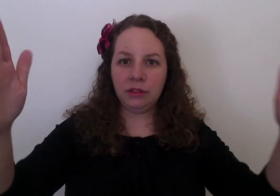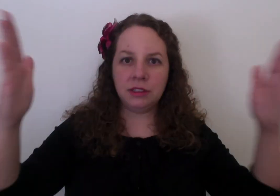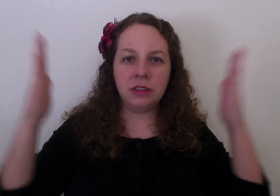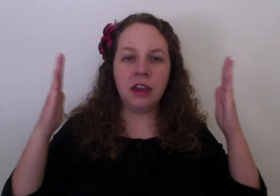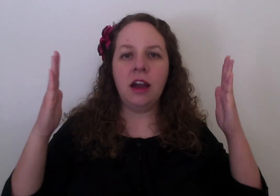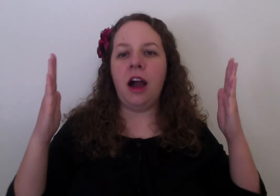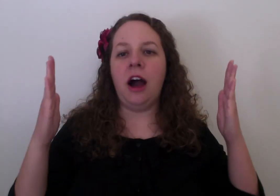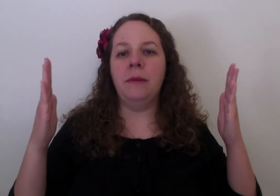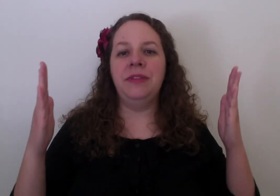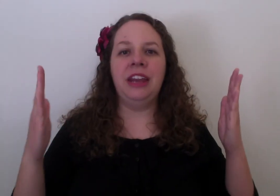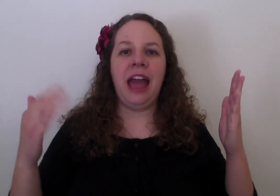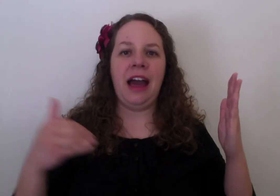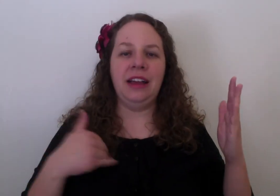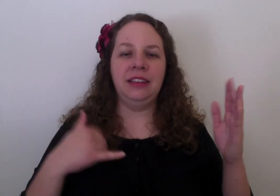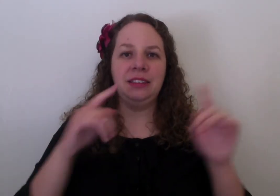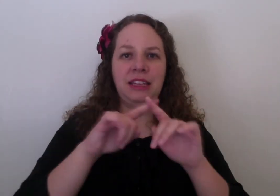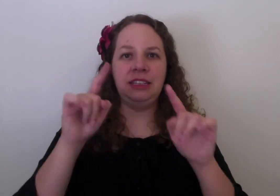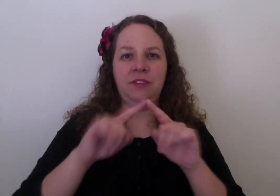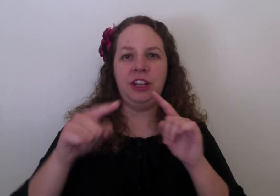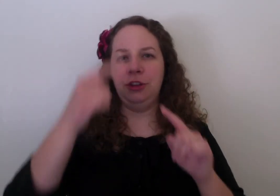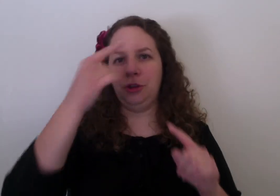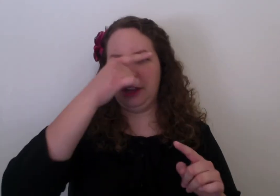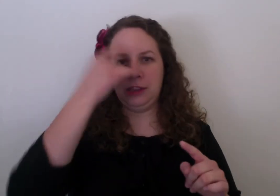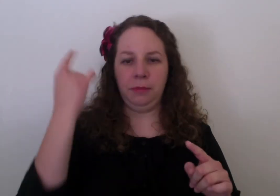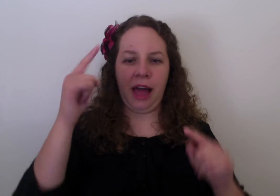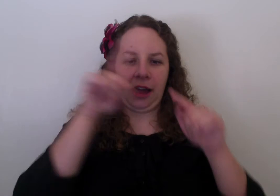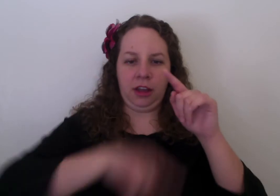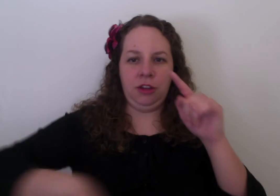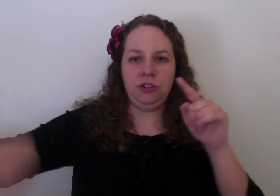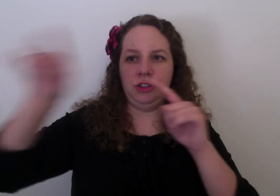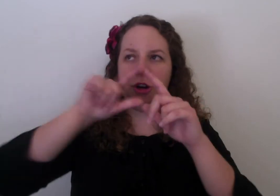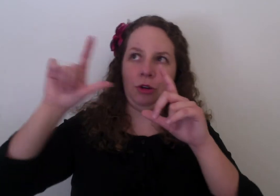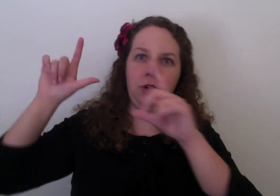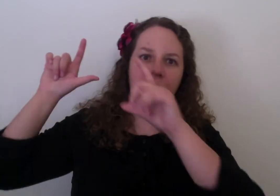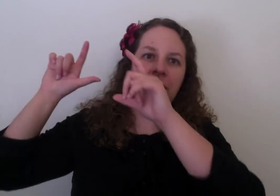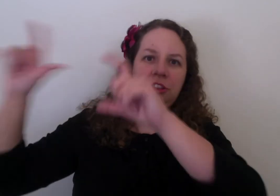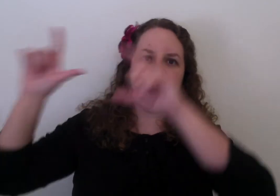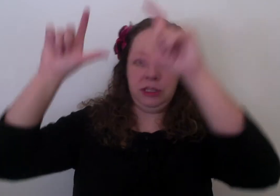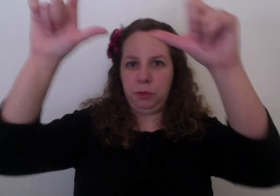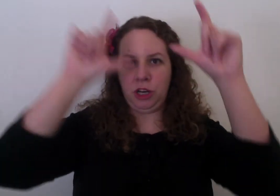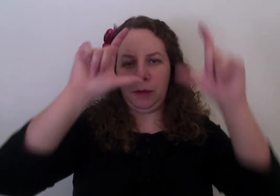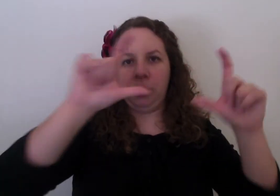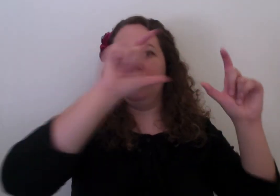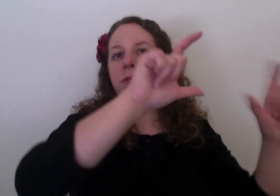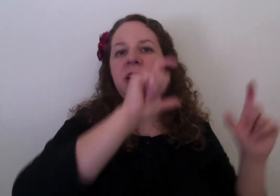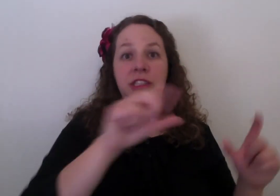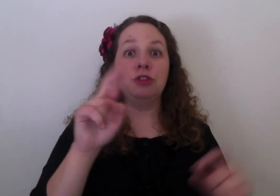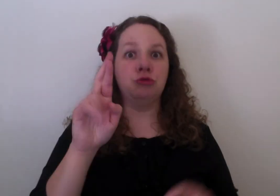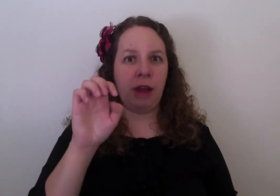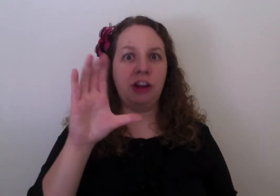walls, and then it has like different, like the black circle just put up all over the place, the